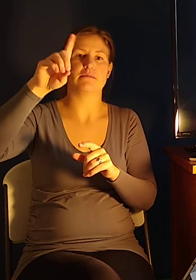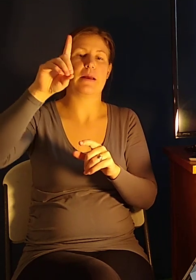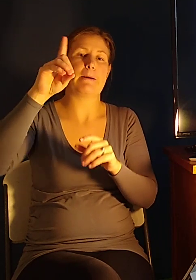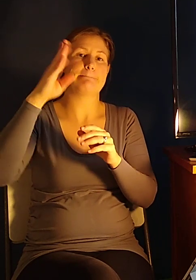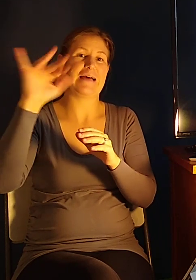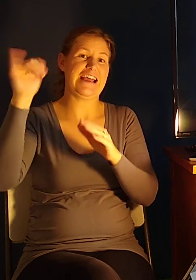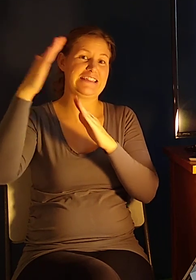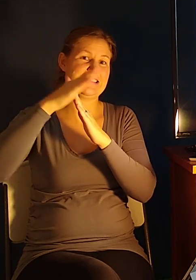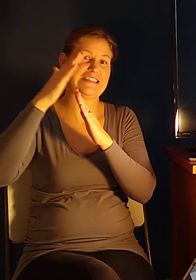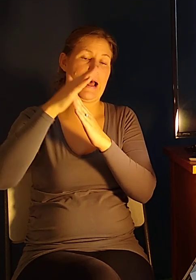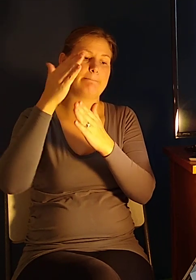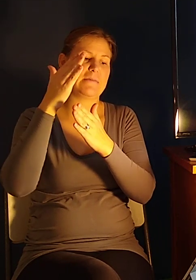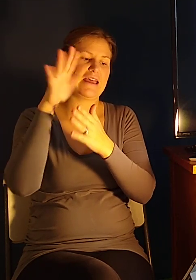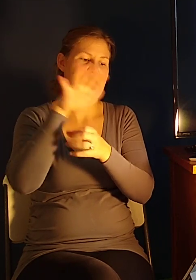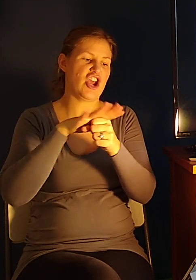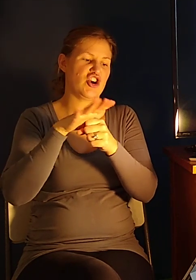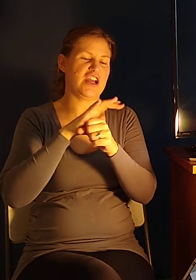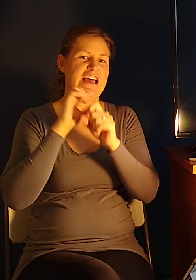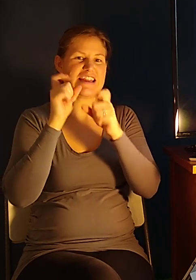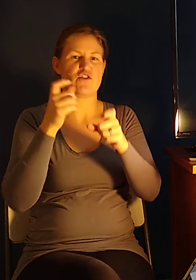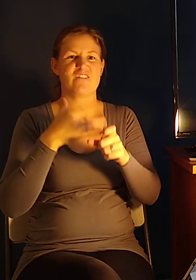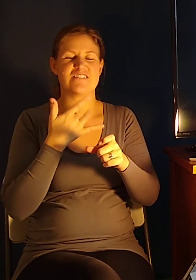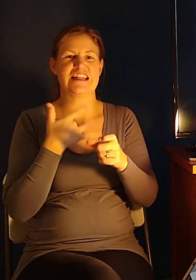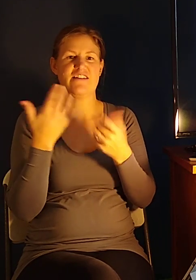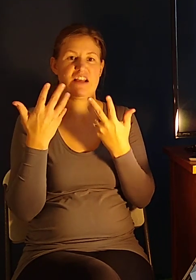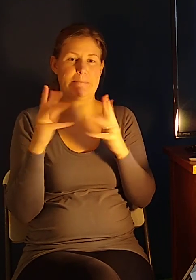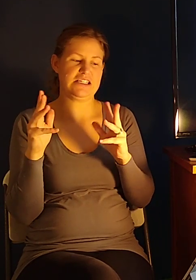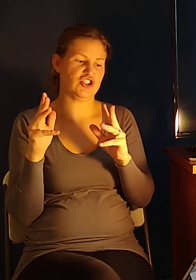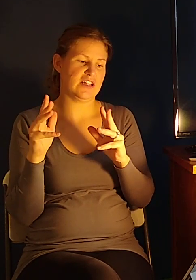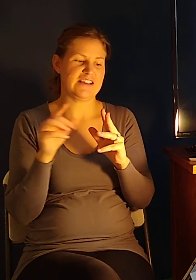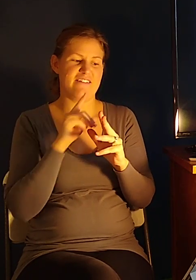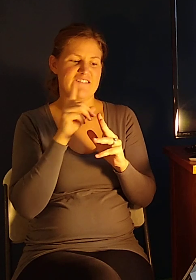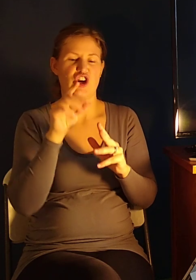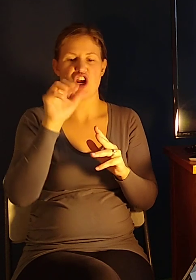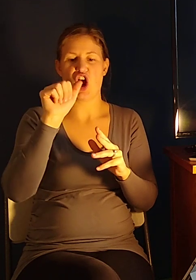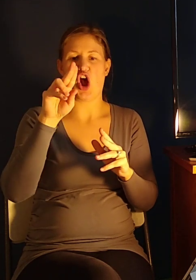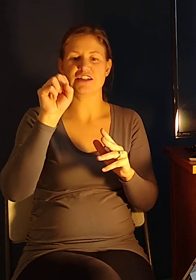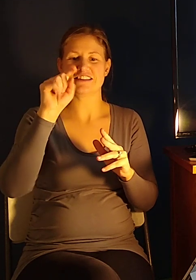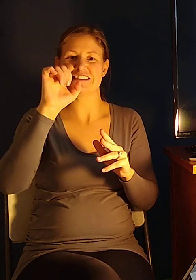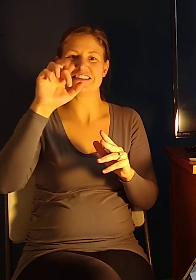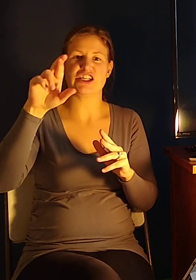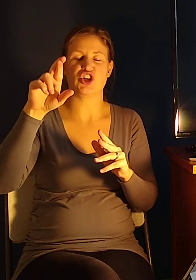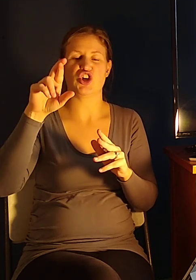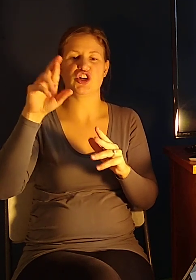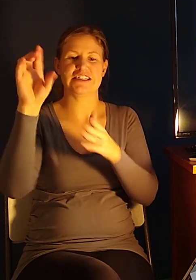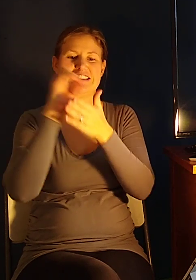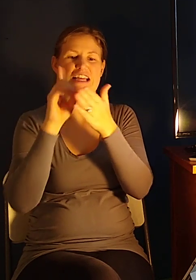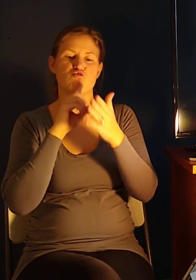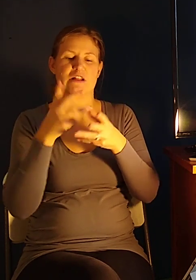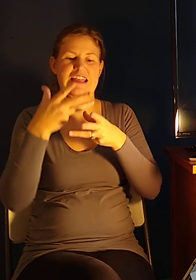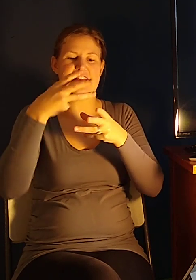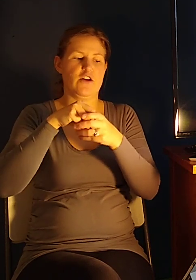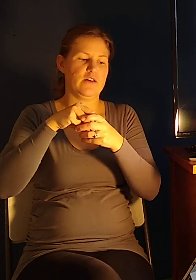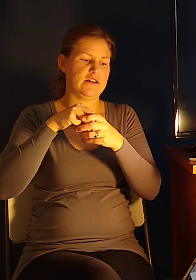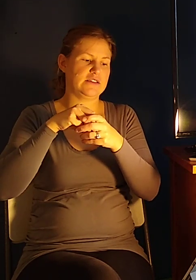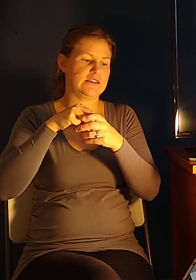completion. This is a very austere design, and it embodies Mies van der Rohe's